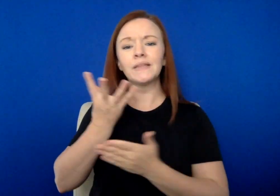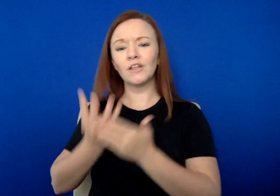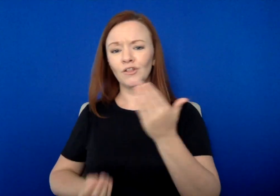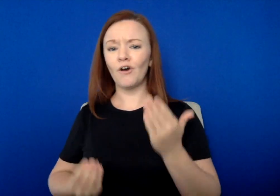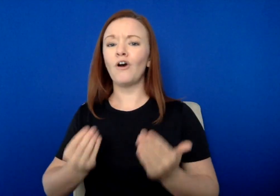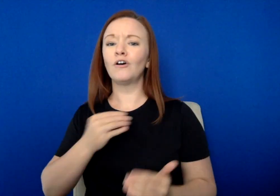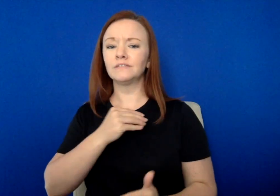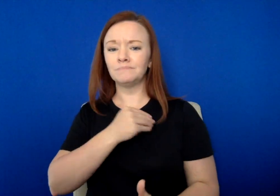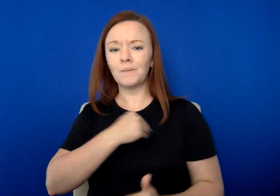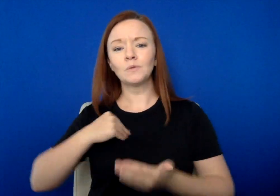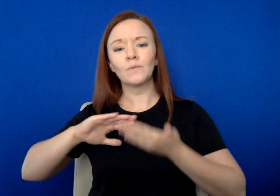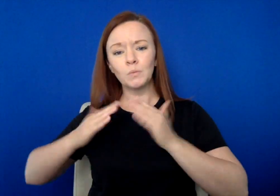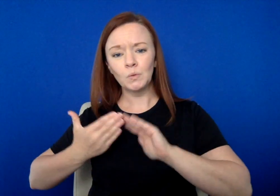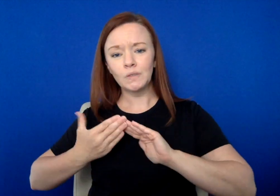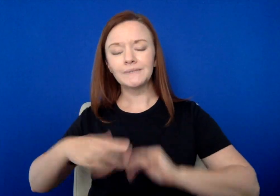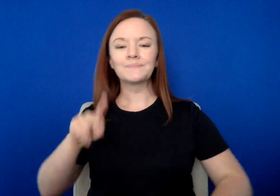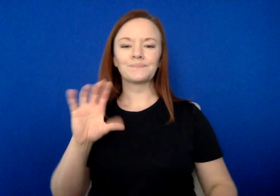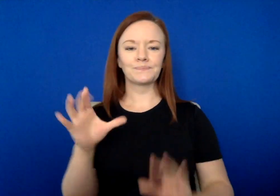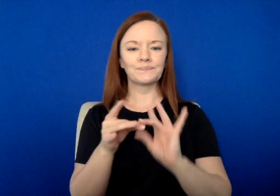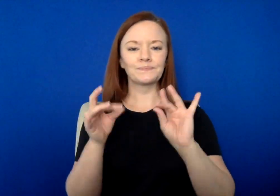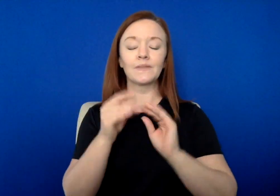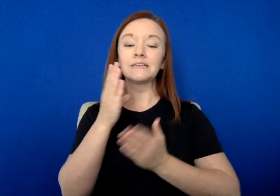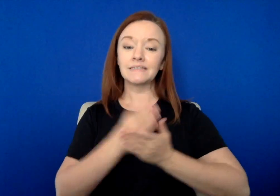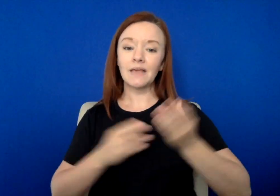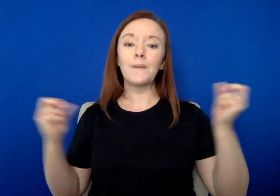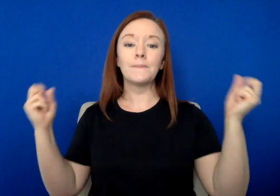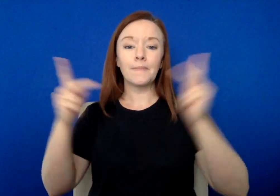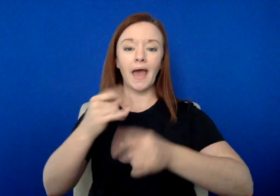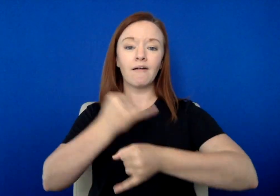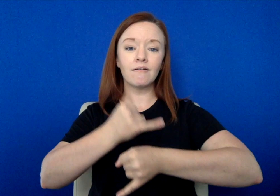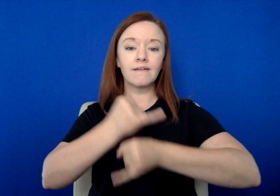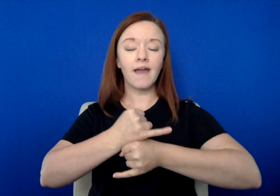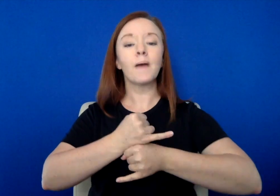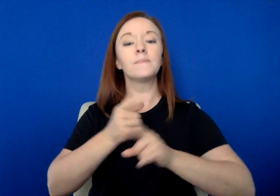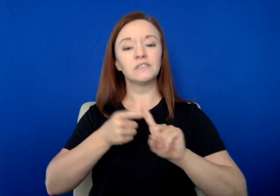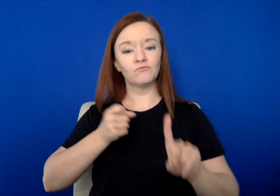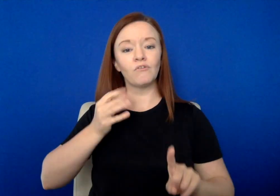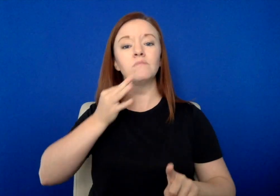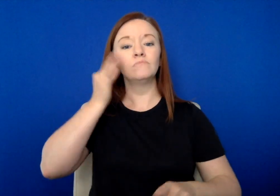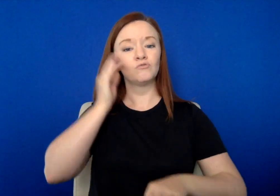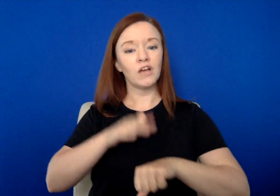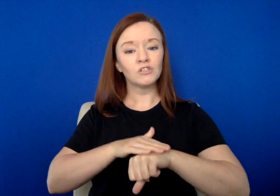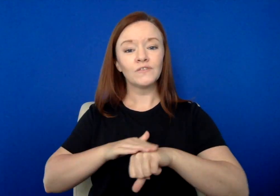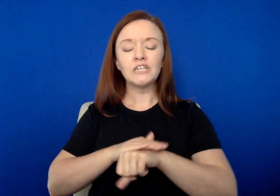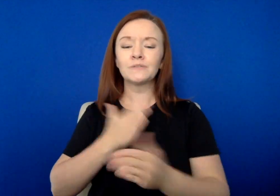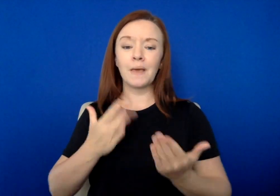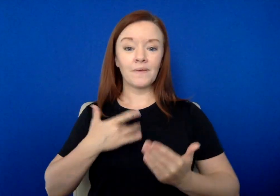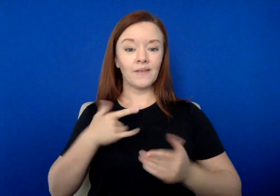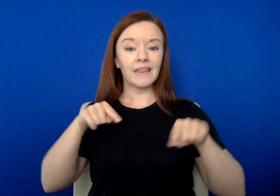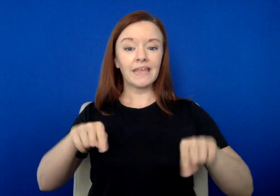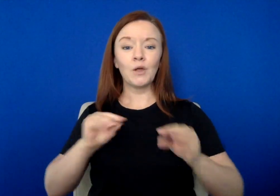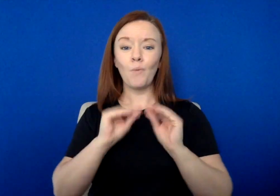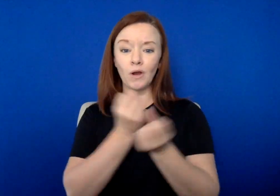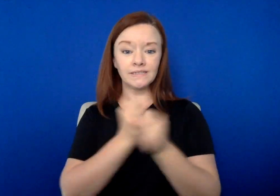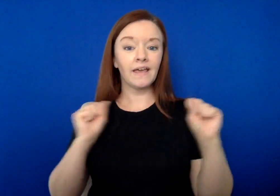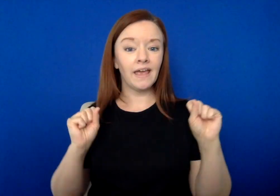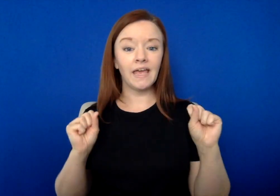from the reservations and feel like this may be a safer place right now. And, that first couple of weeks or so, everybody, whether they're here